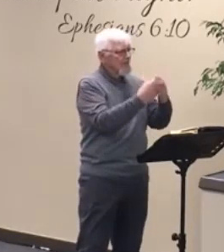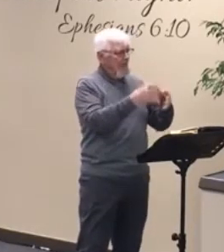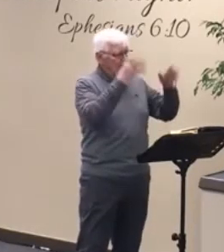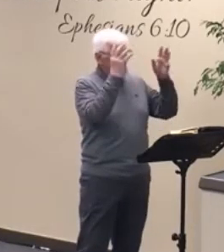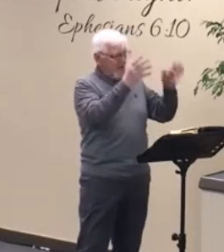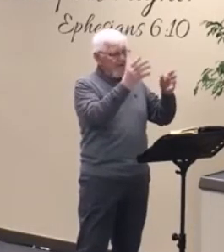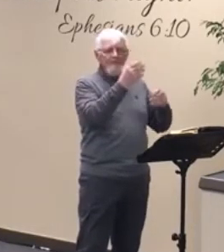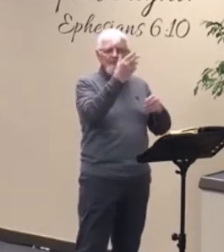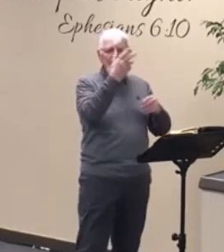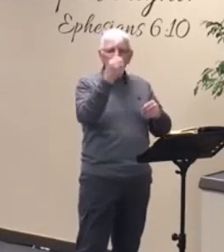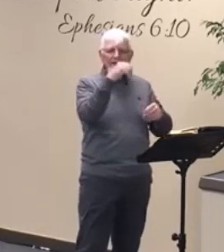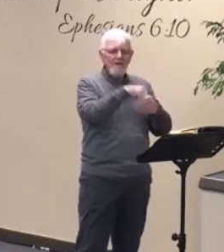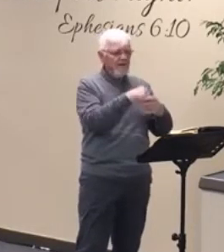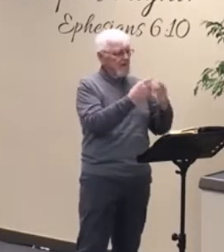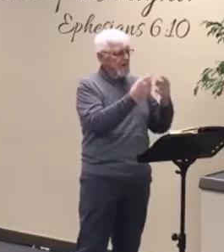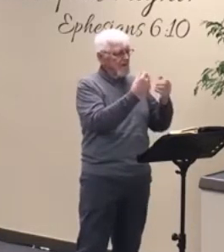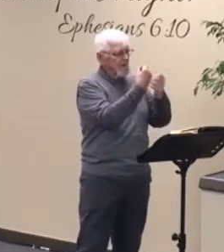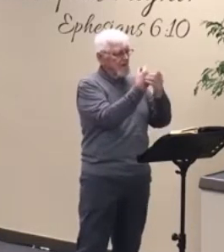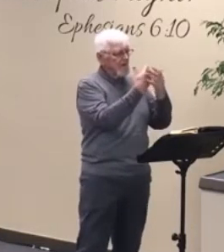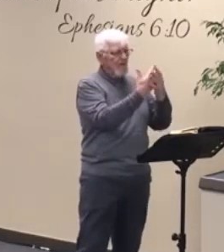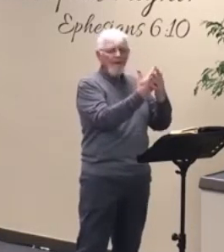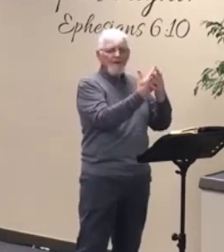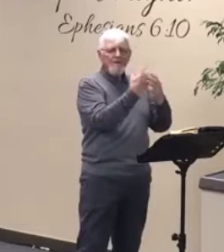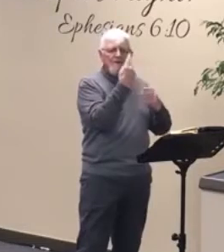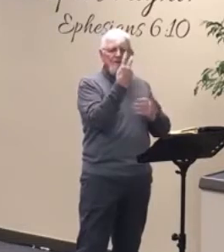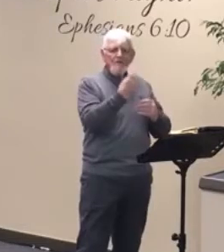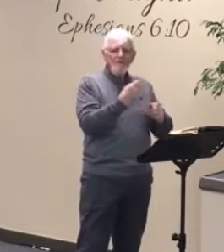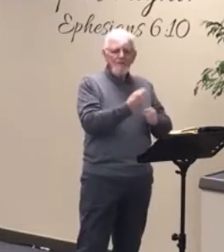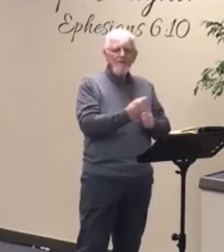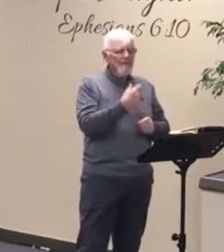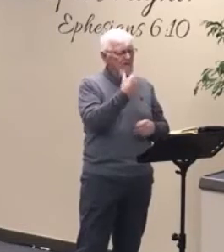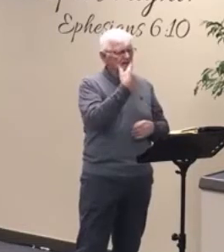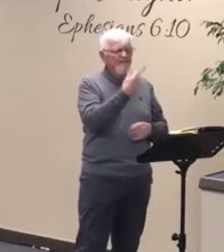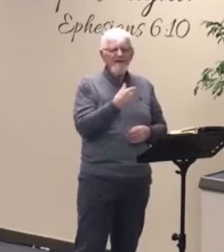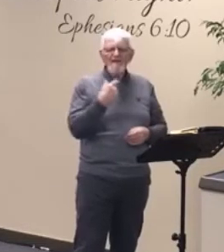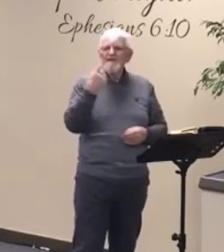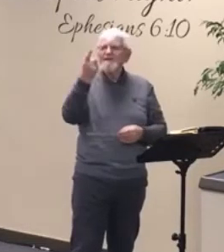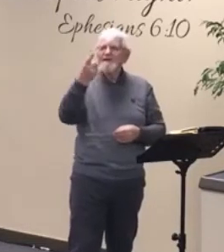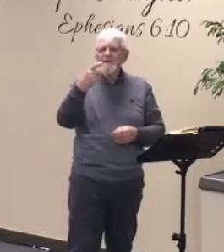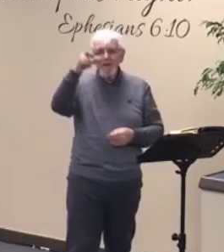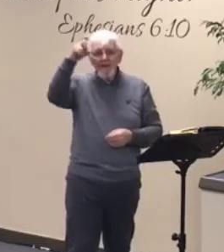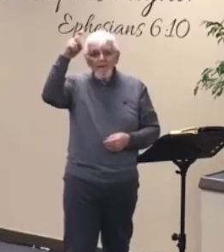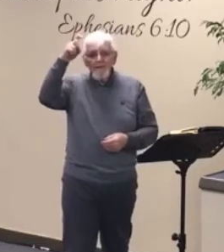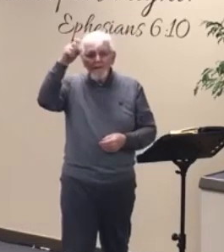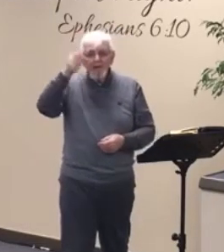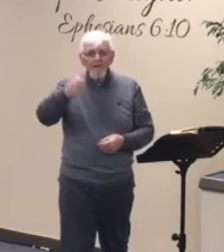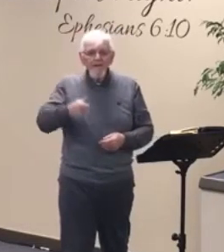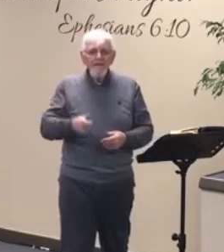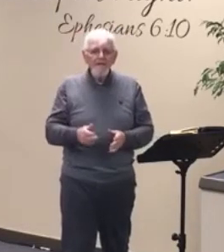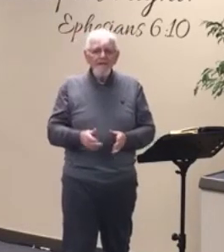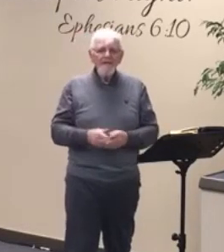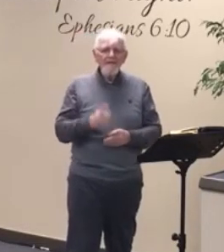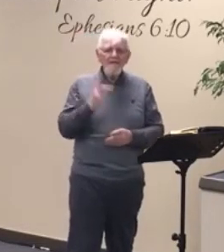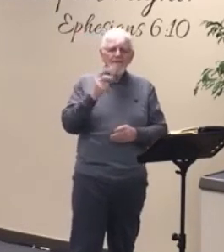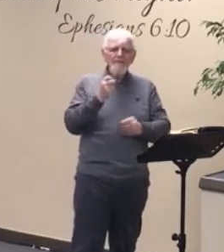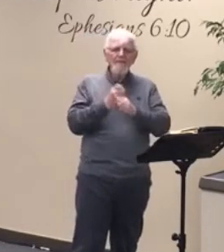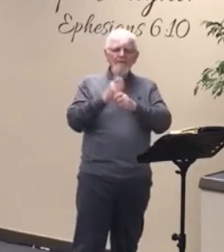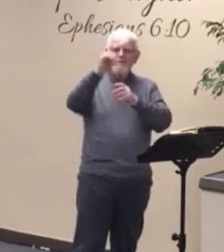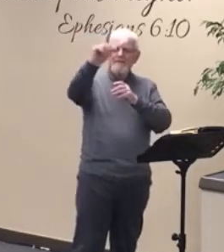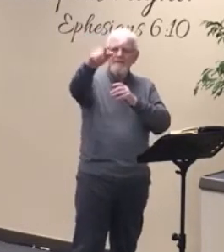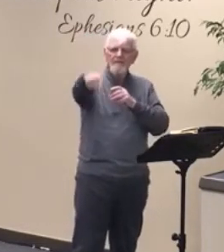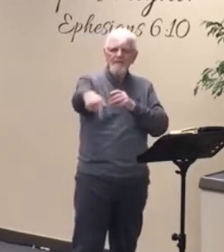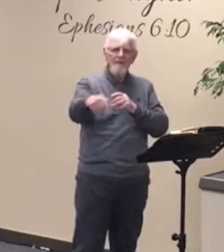and forgotten in prison for 2 years, even after the guy said, oh yeah, I'll tell Pharaoh, I'll put in a good word for you. And 2 years goes by before he hears anything